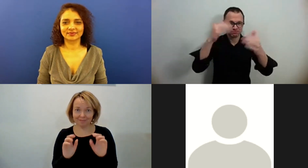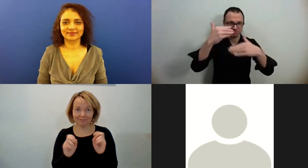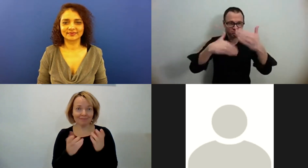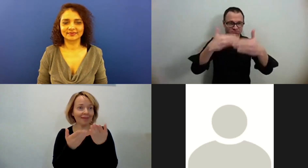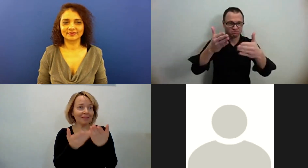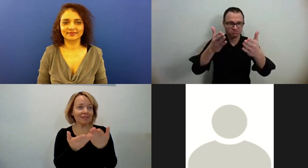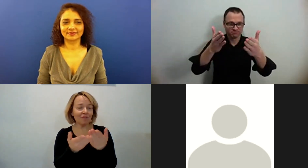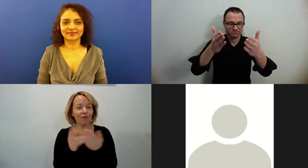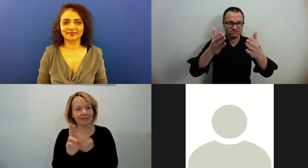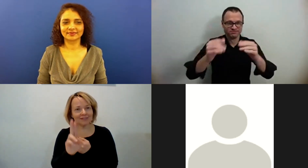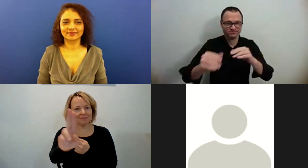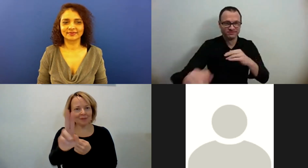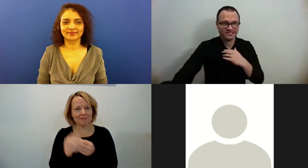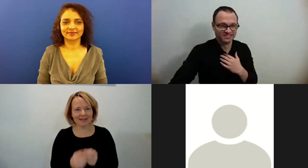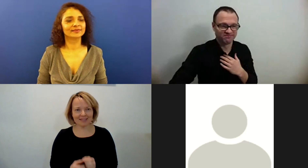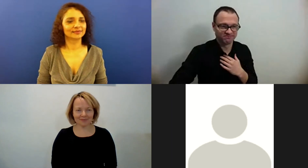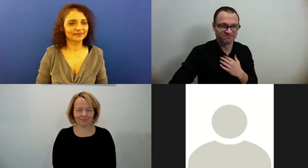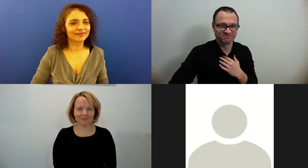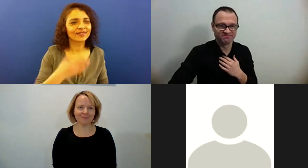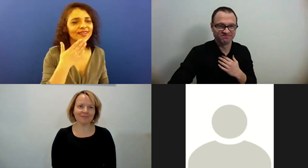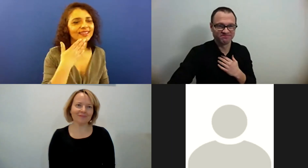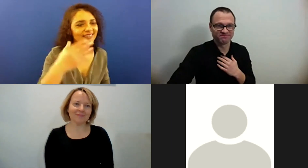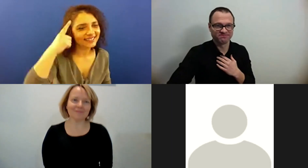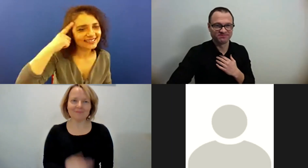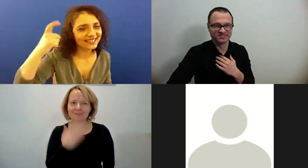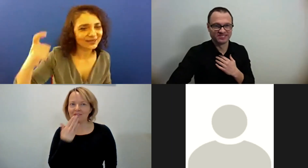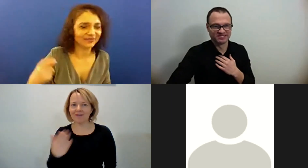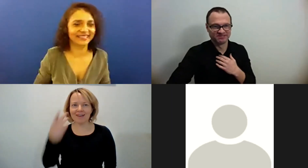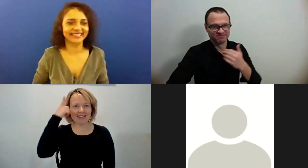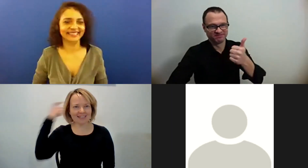See all interpreters are back. Go ahead, Ruva.